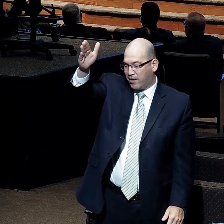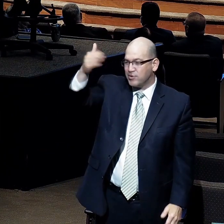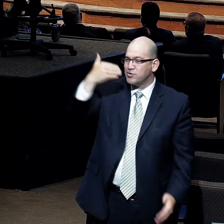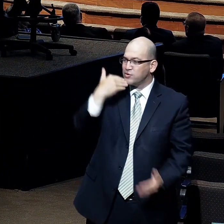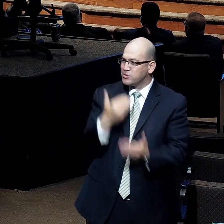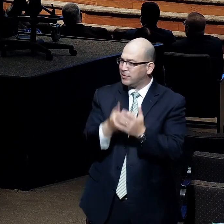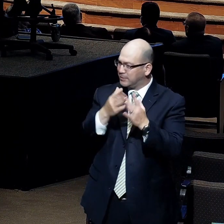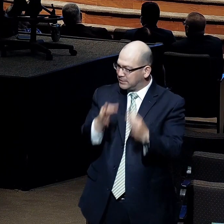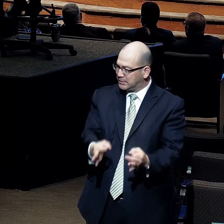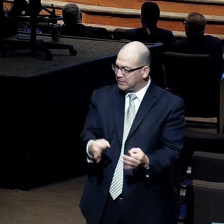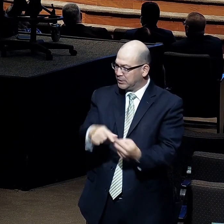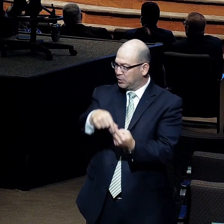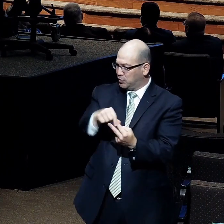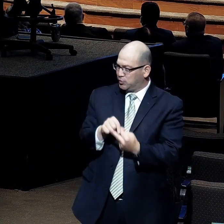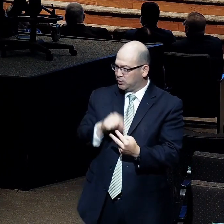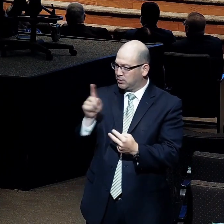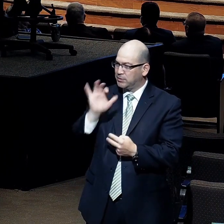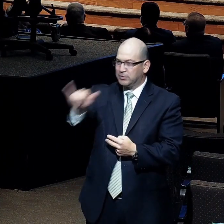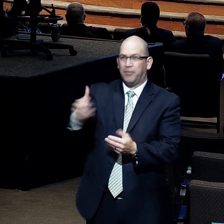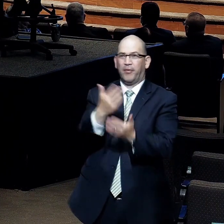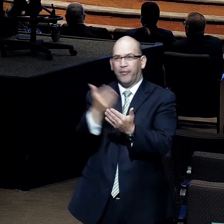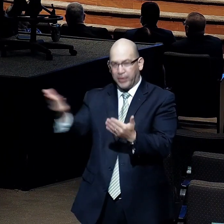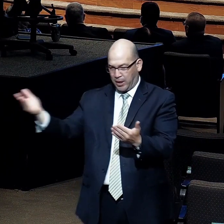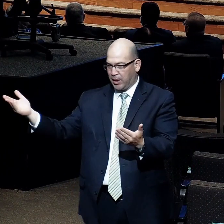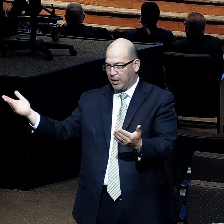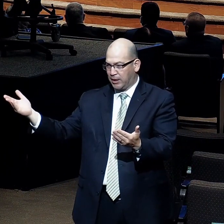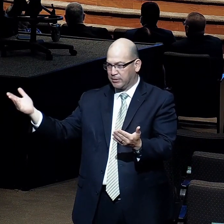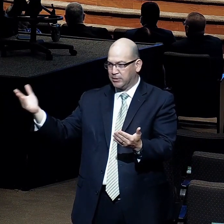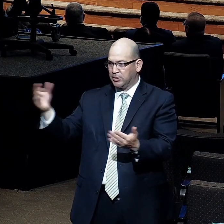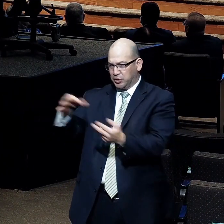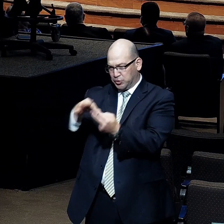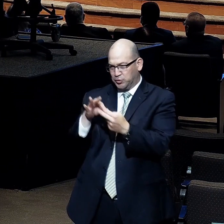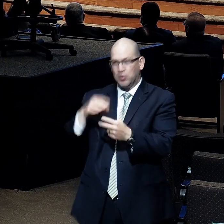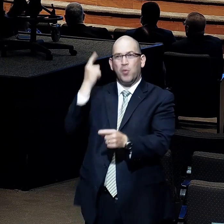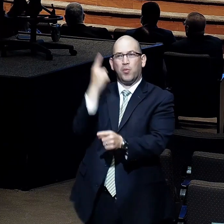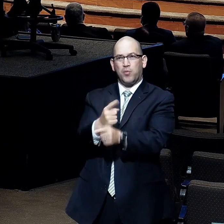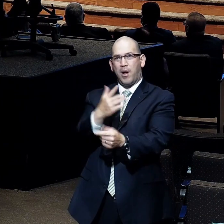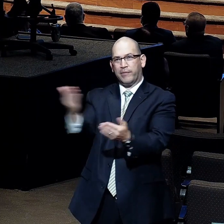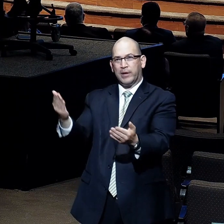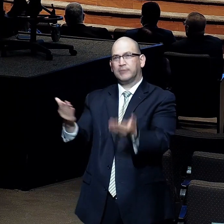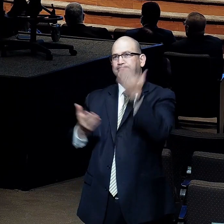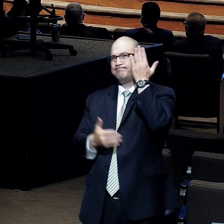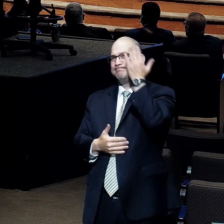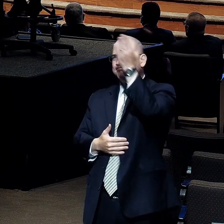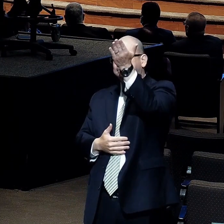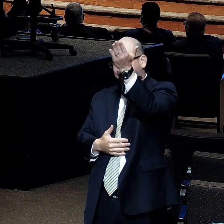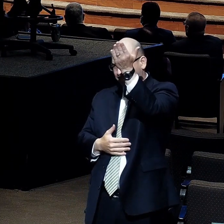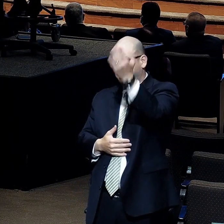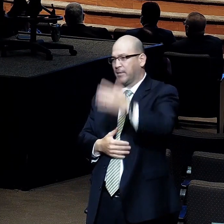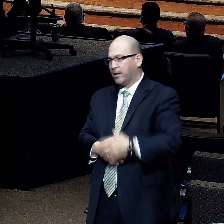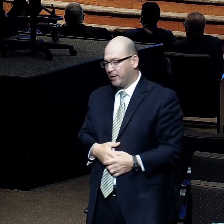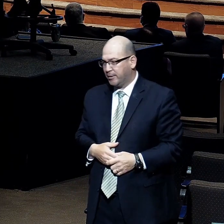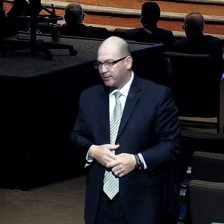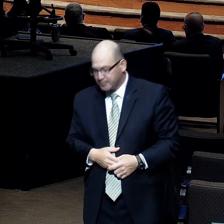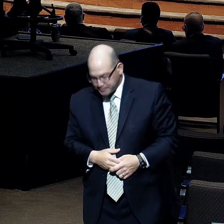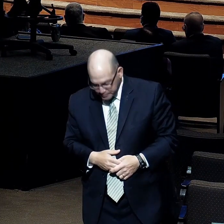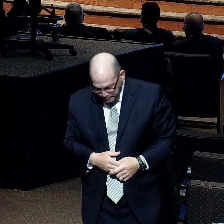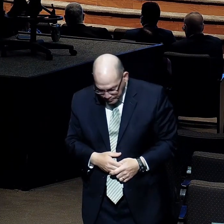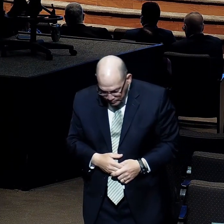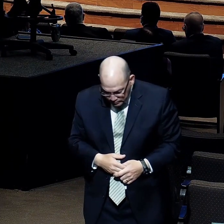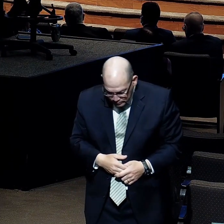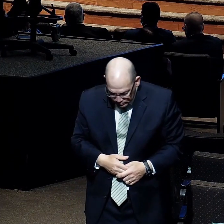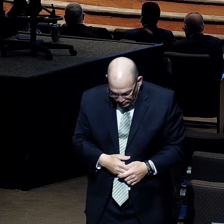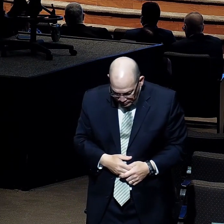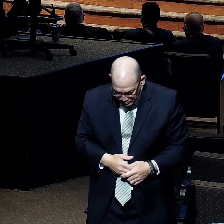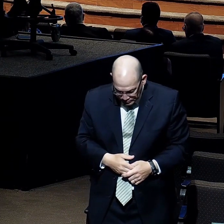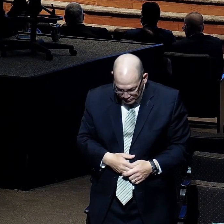on things that will last, things that won't be destroyed, things that will last for Christ in the end when you get to heaven. So we've